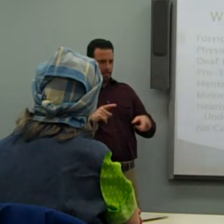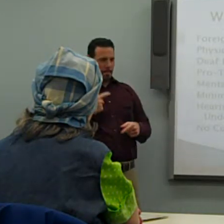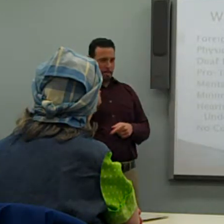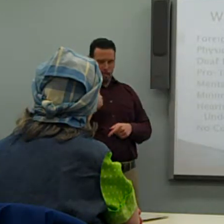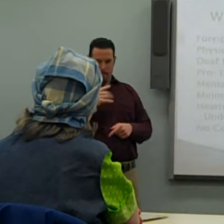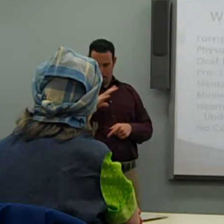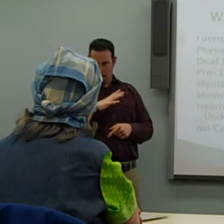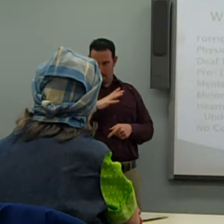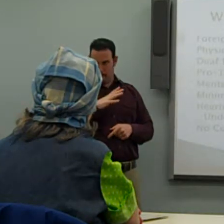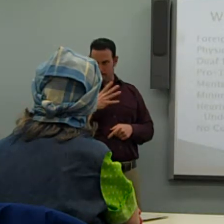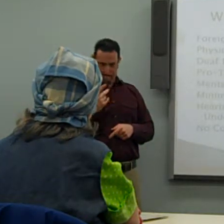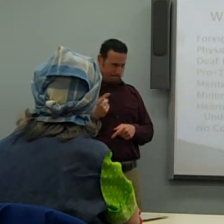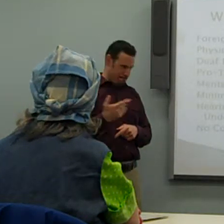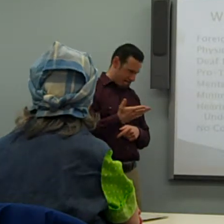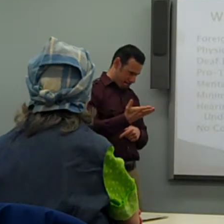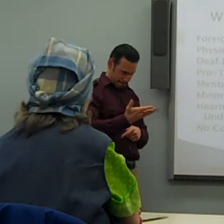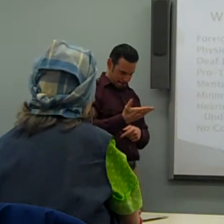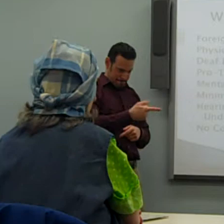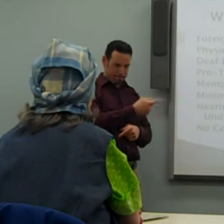So I met the deaf person.